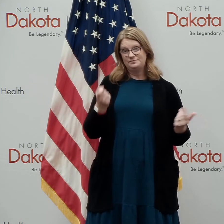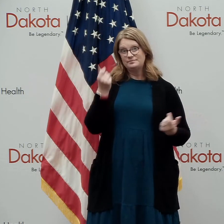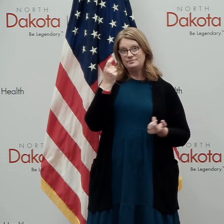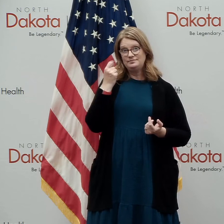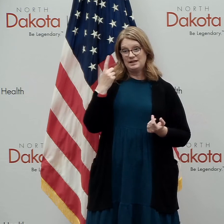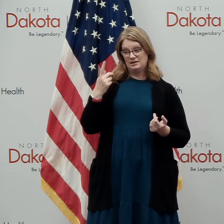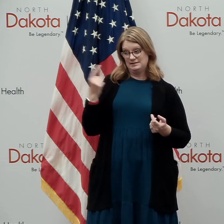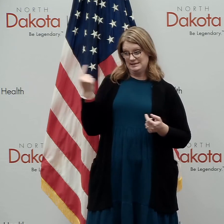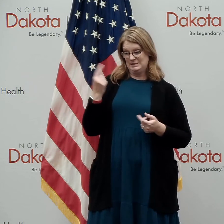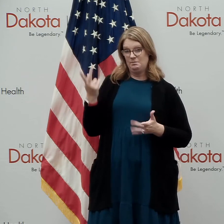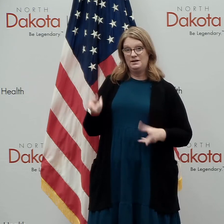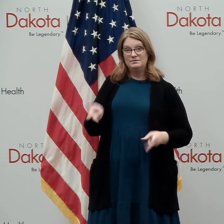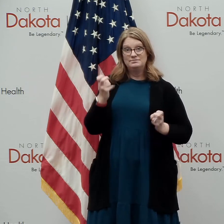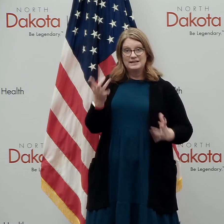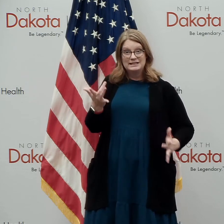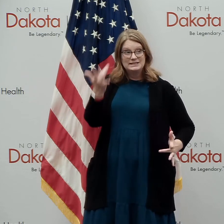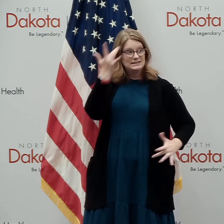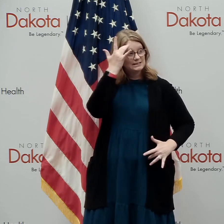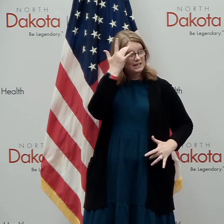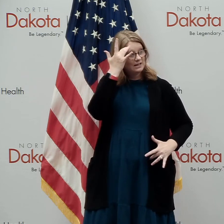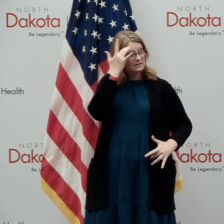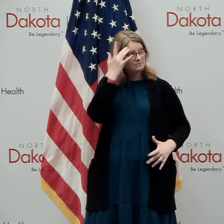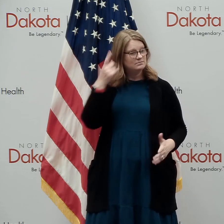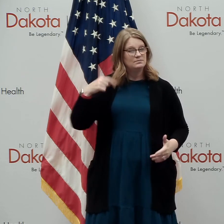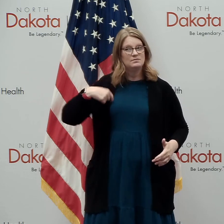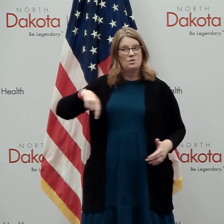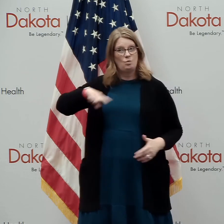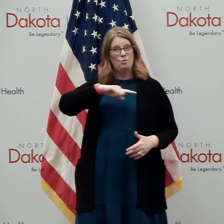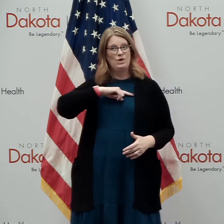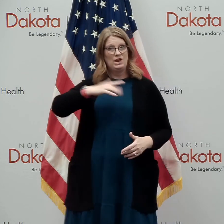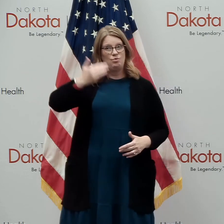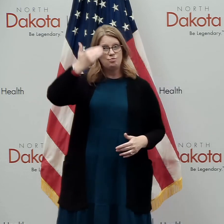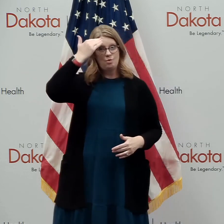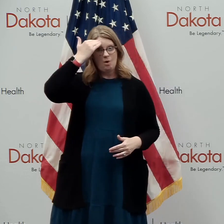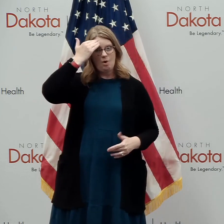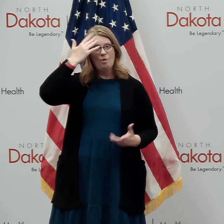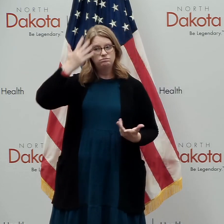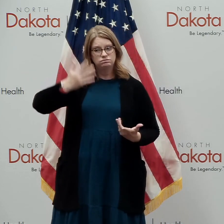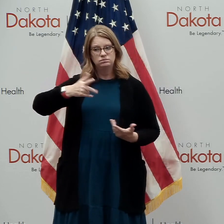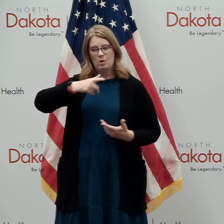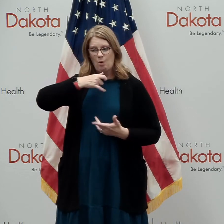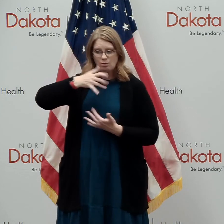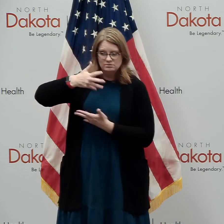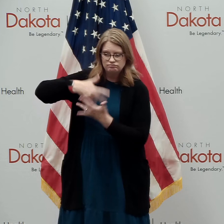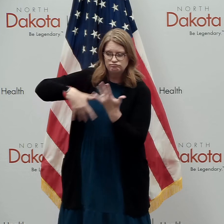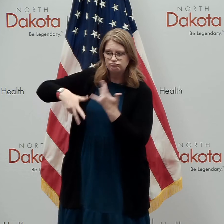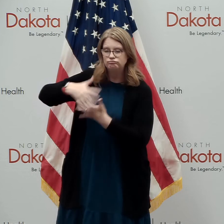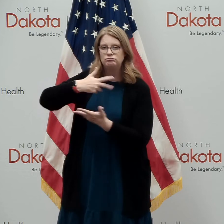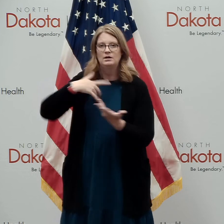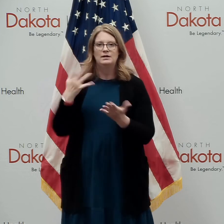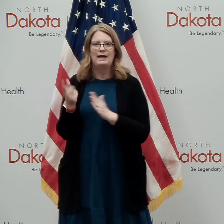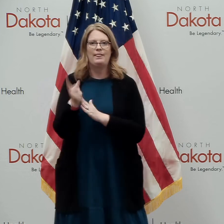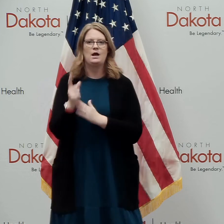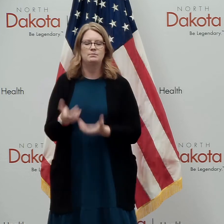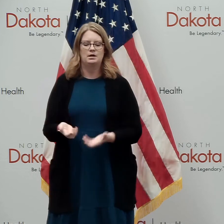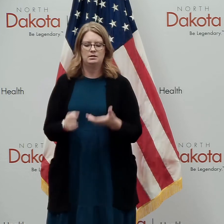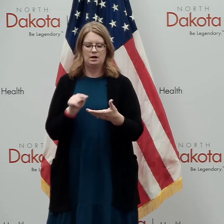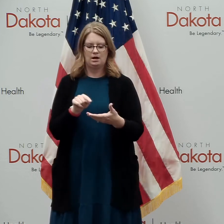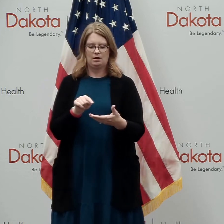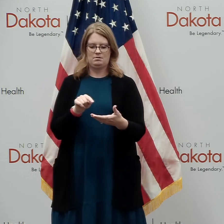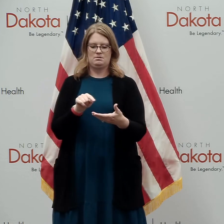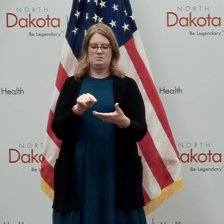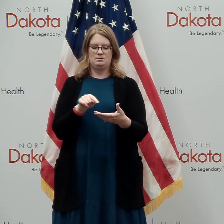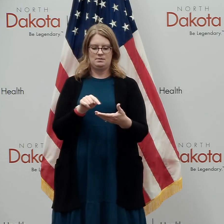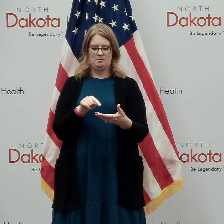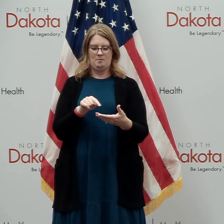it, we all, we all know, who's been positive, and then you get the automatic anonymous alerts. It's just,